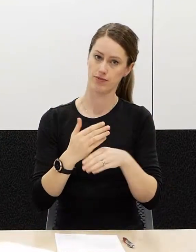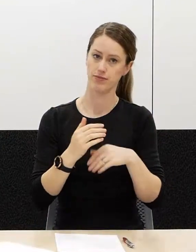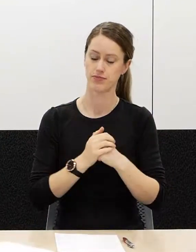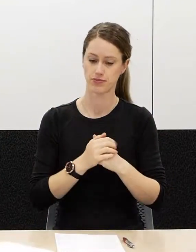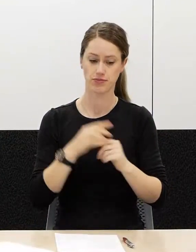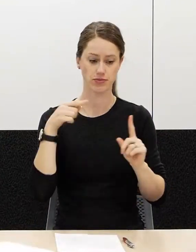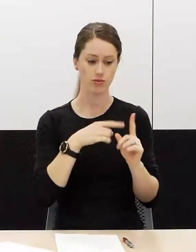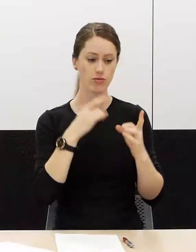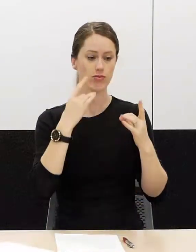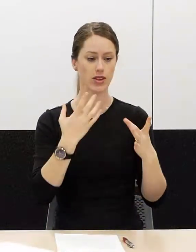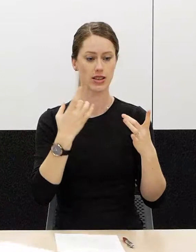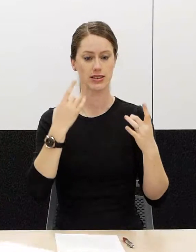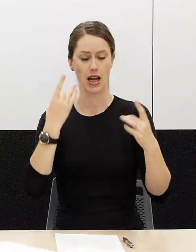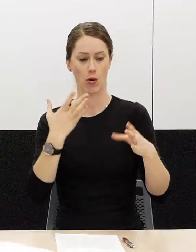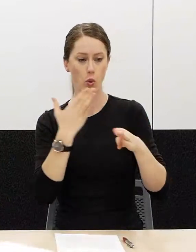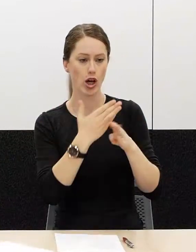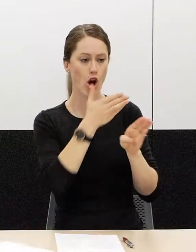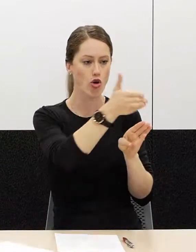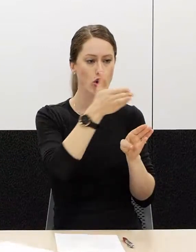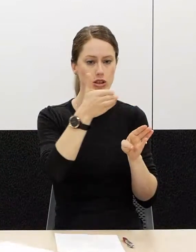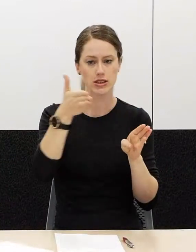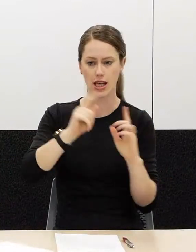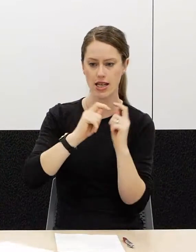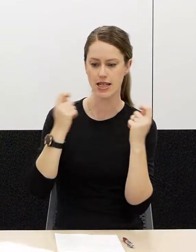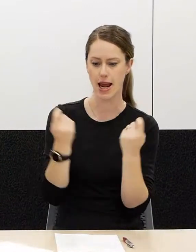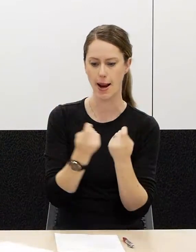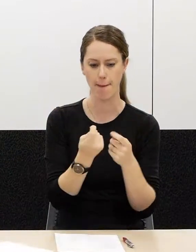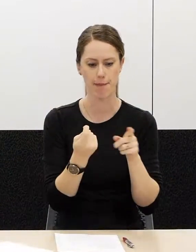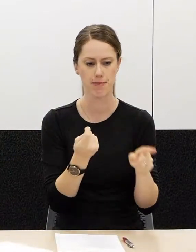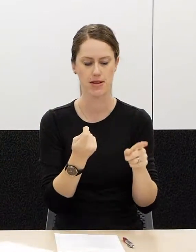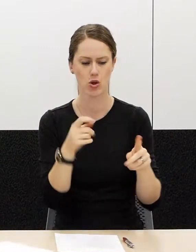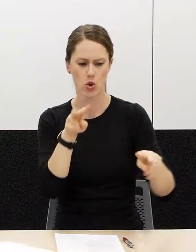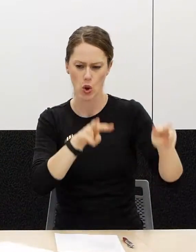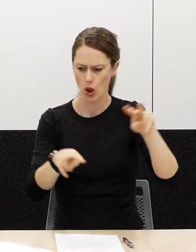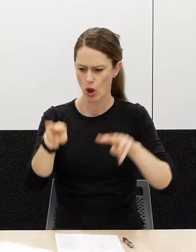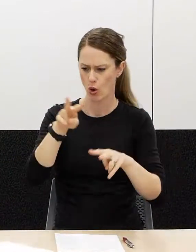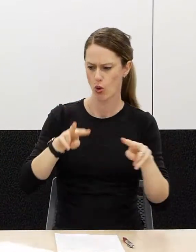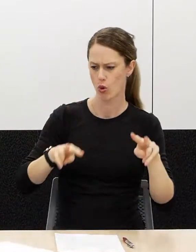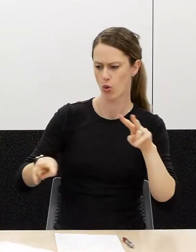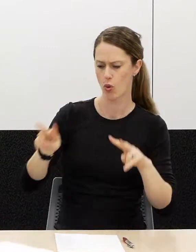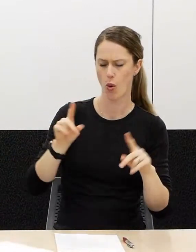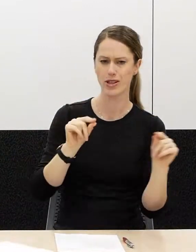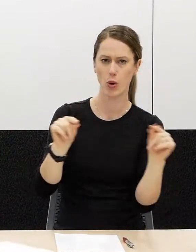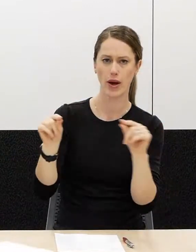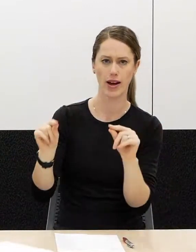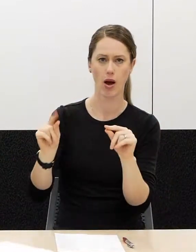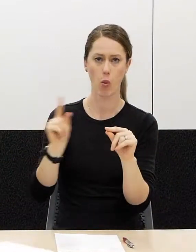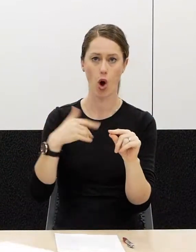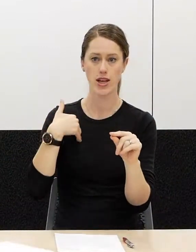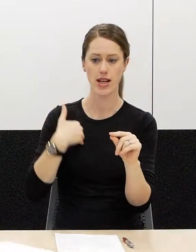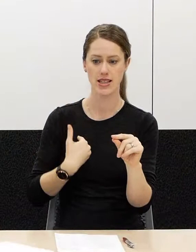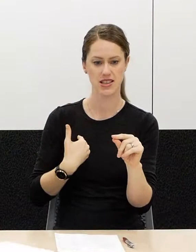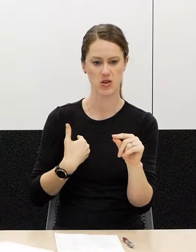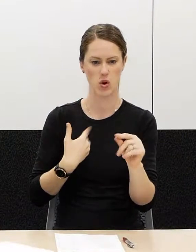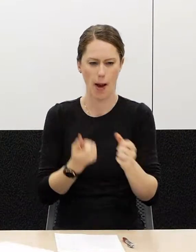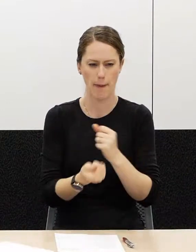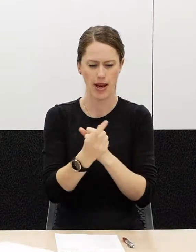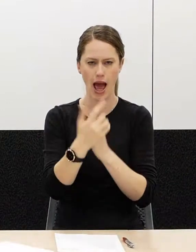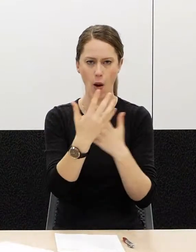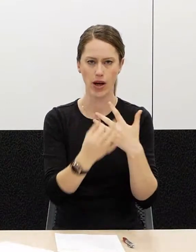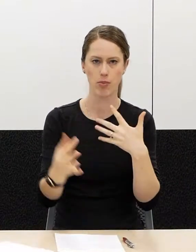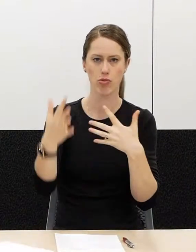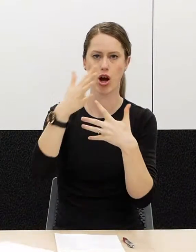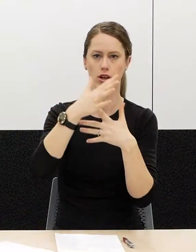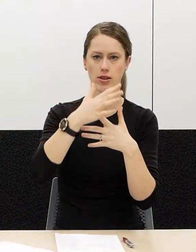doing. She's already started working across some of our teams to look at what we're doing and look at what needs to be done and how we can